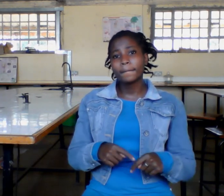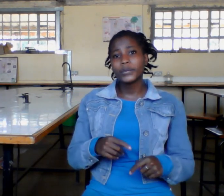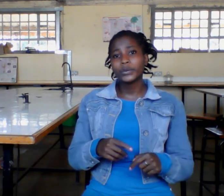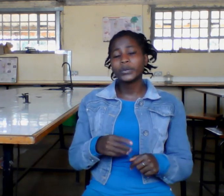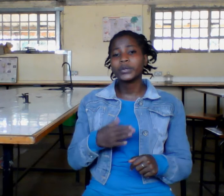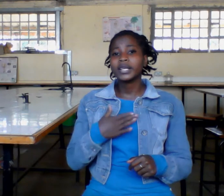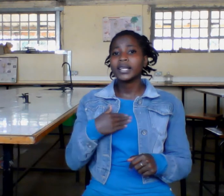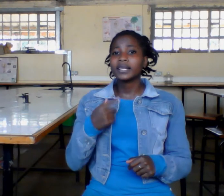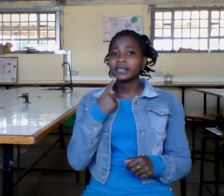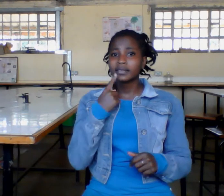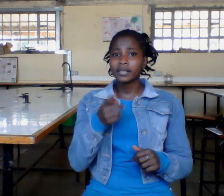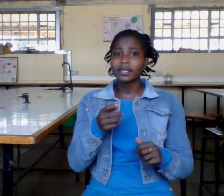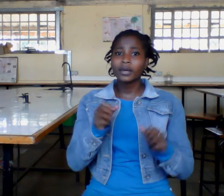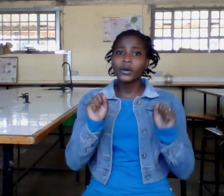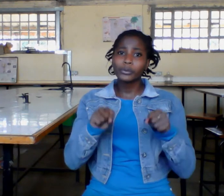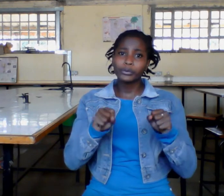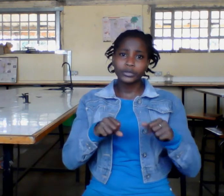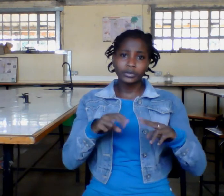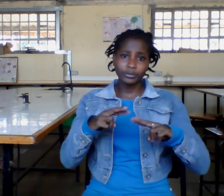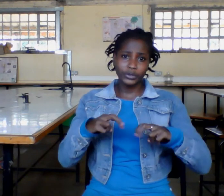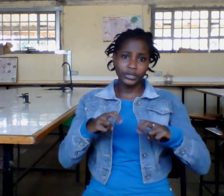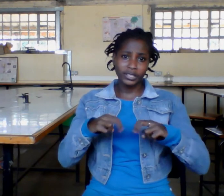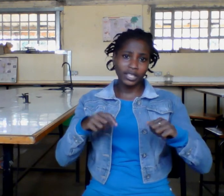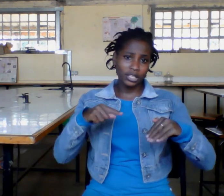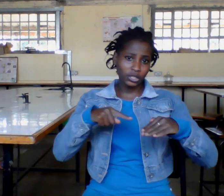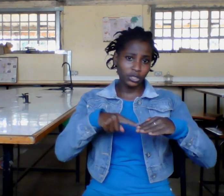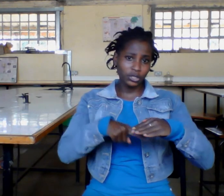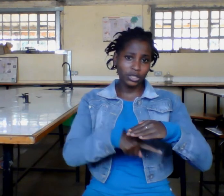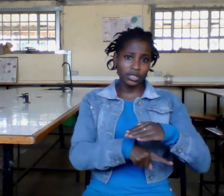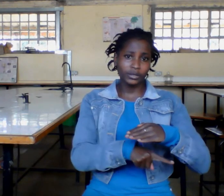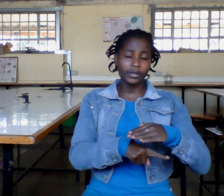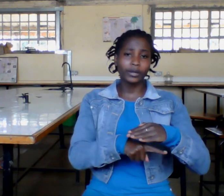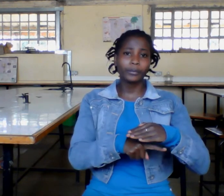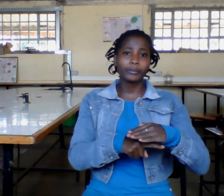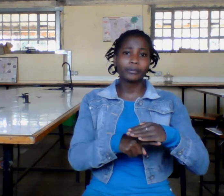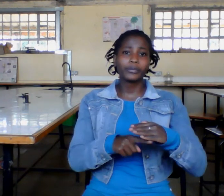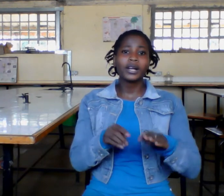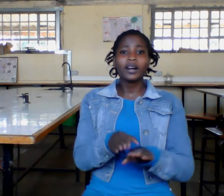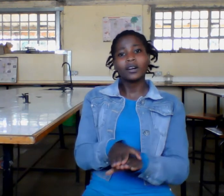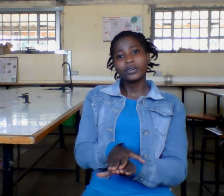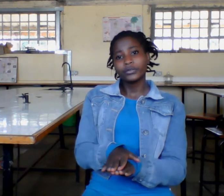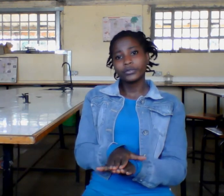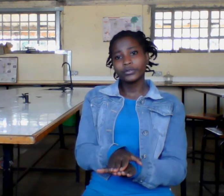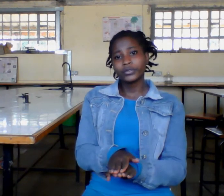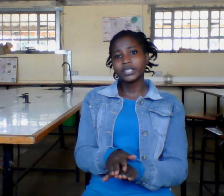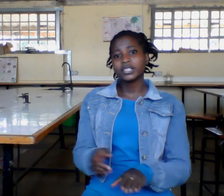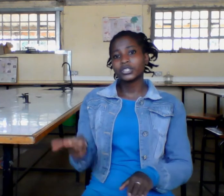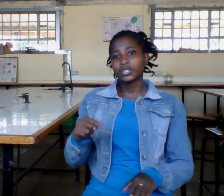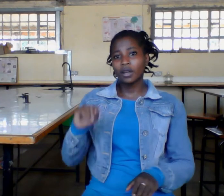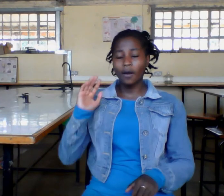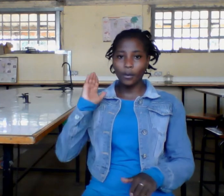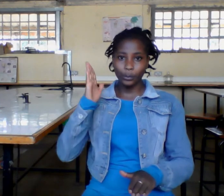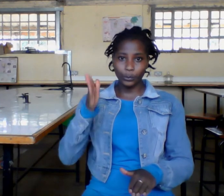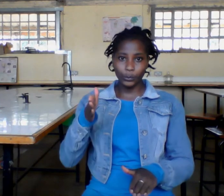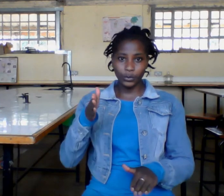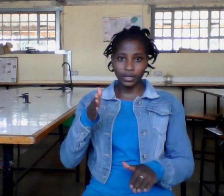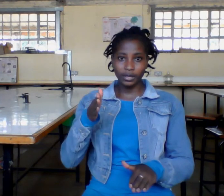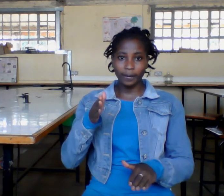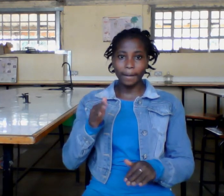and displeasure, Hyena went to Rabbit. The rabbit immediately served him beer that tasted so good that